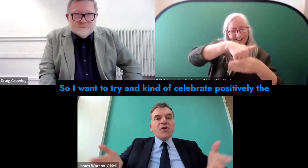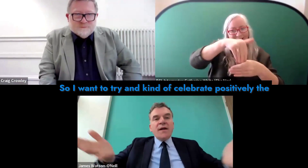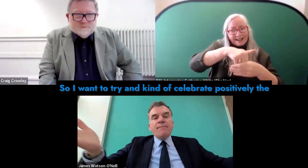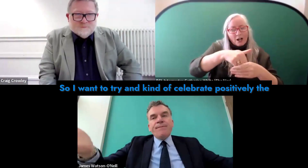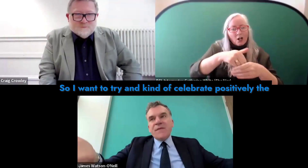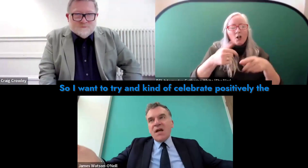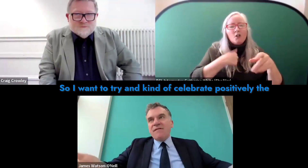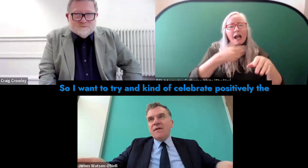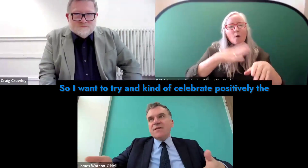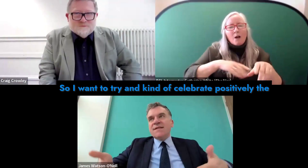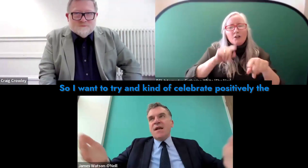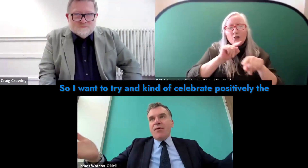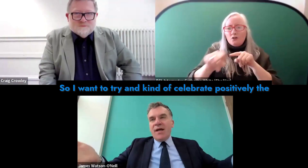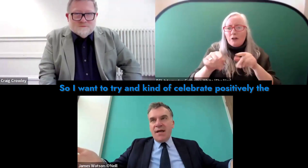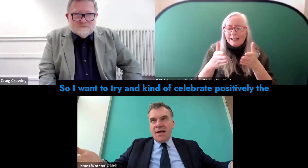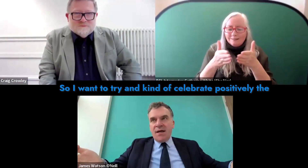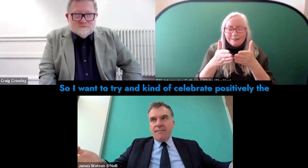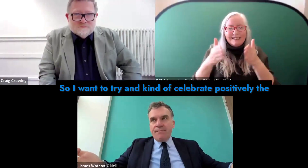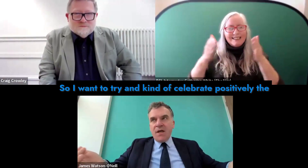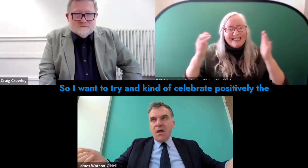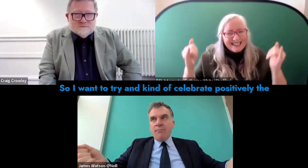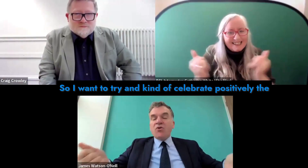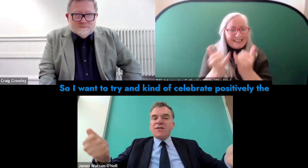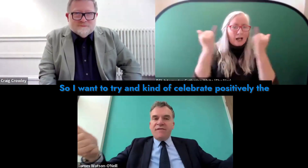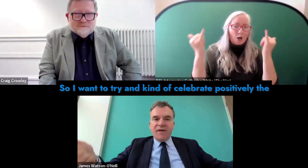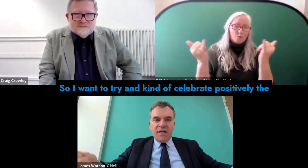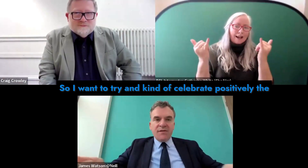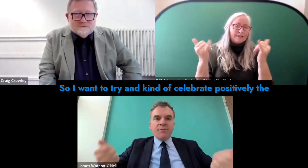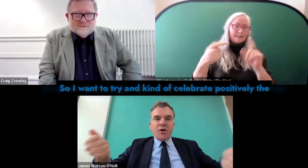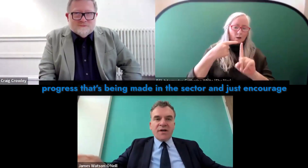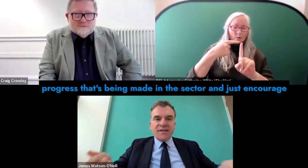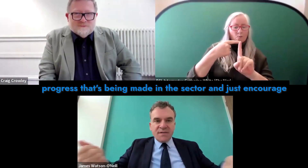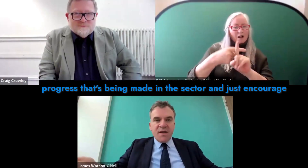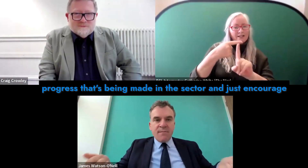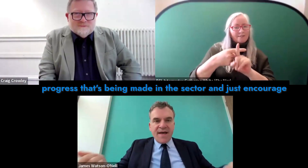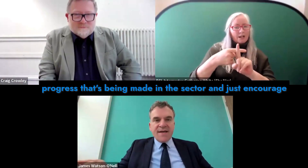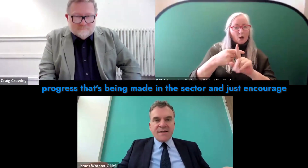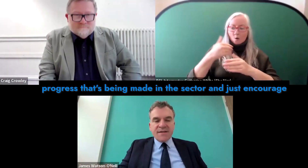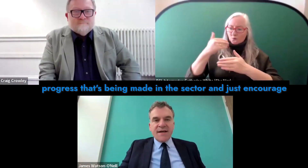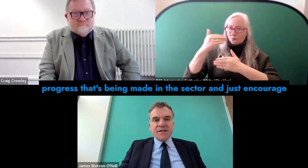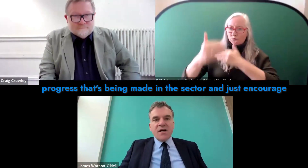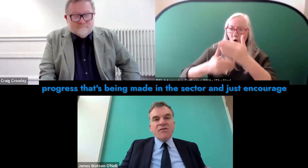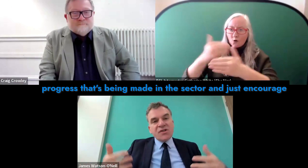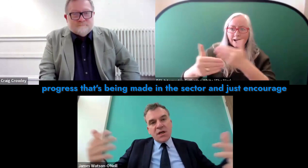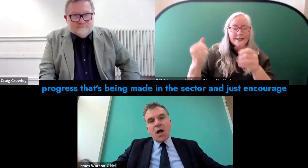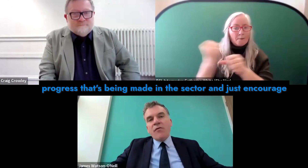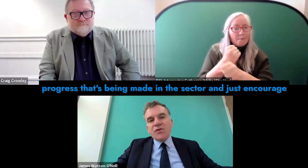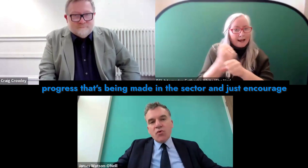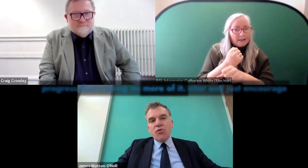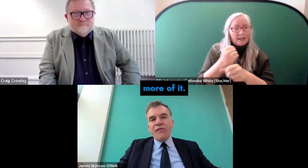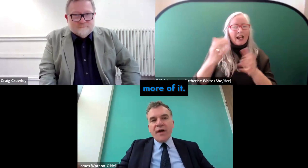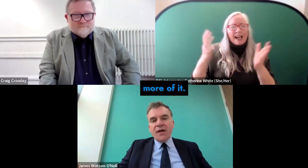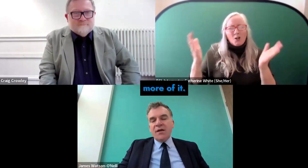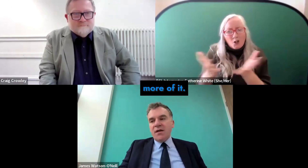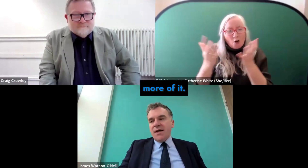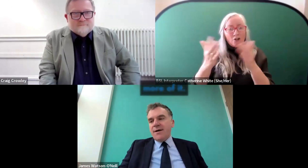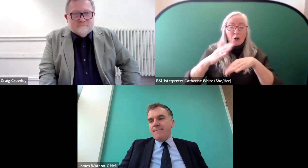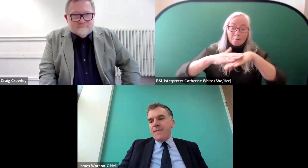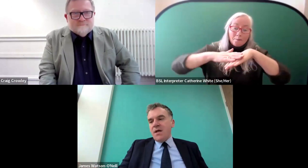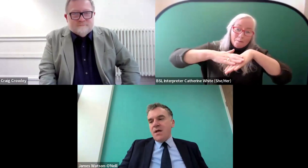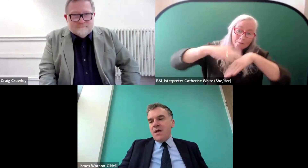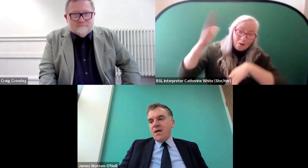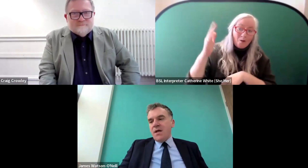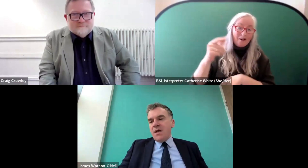I want to try and kind of celebrate positively the progress that's being made in the sector and just encourage more of it.